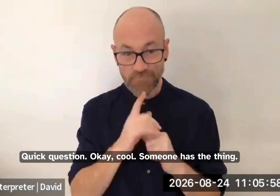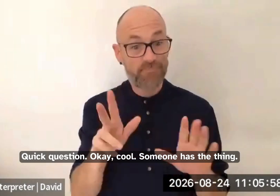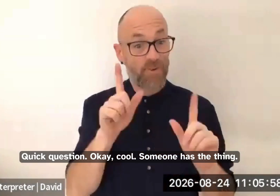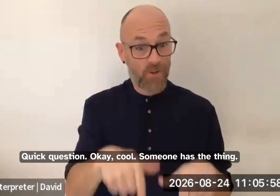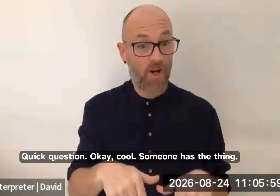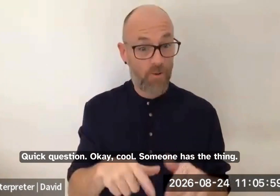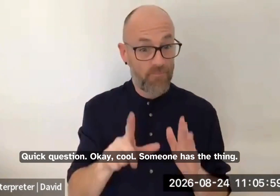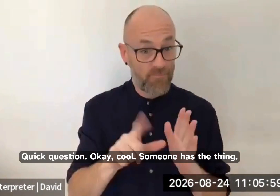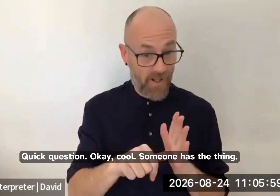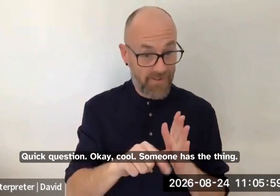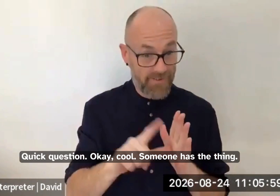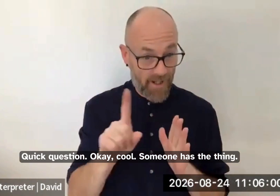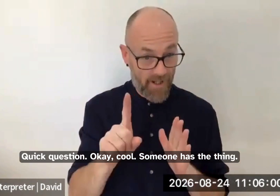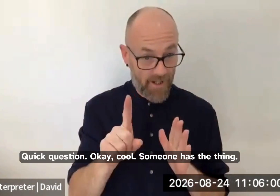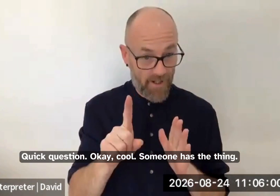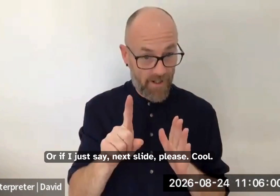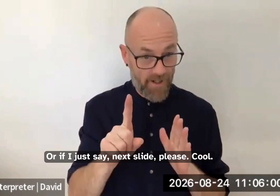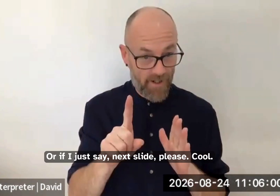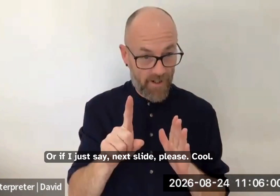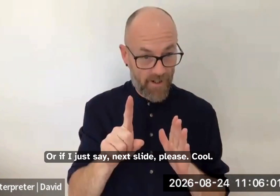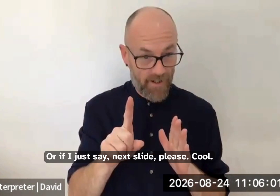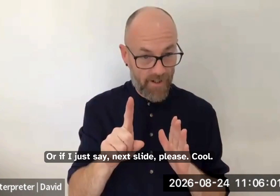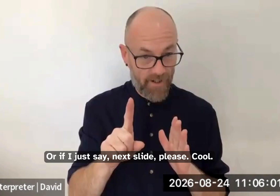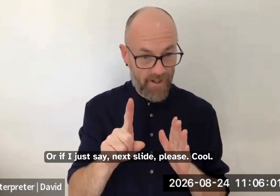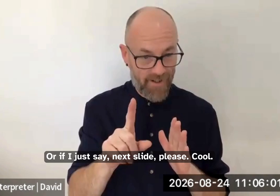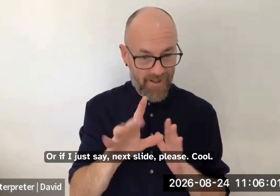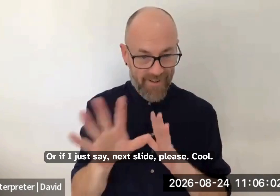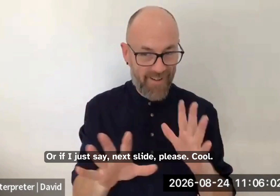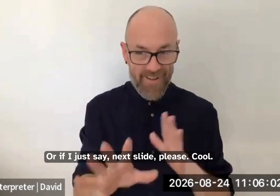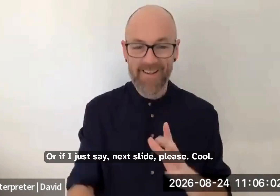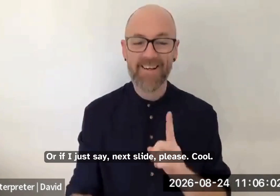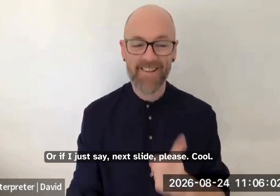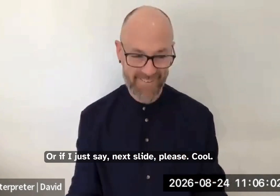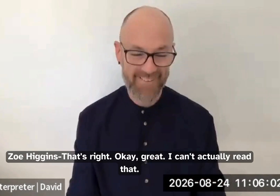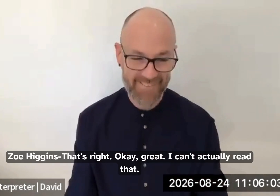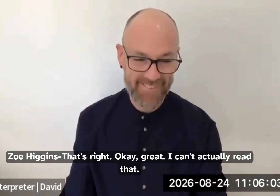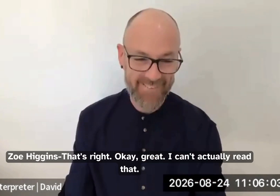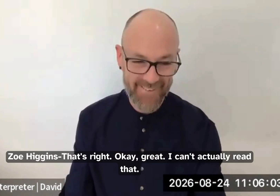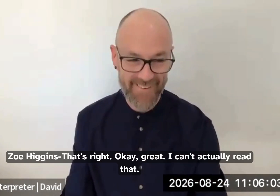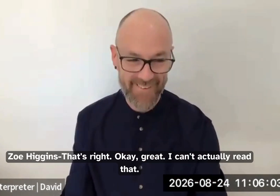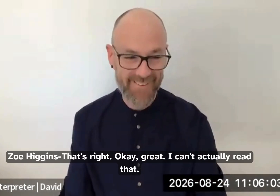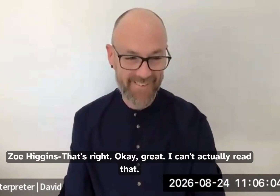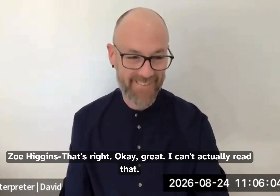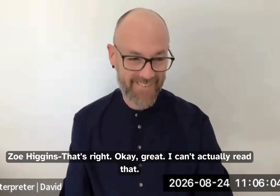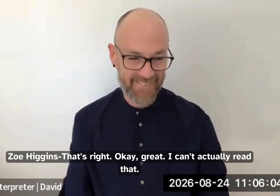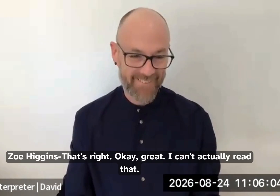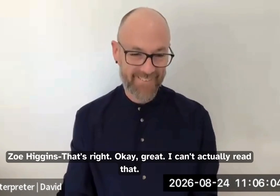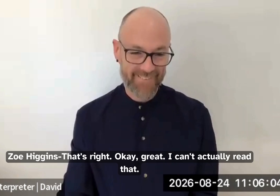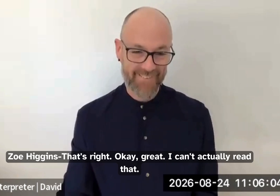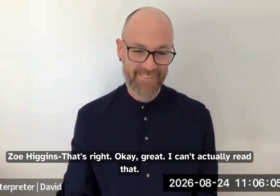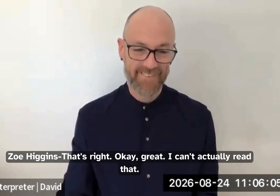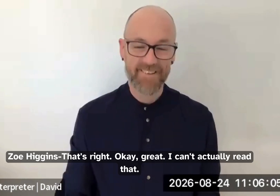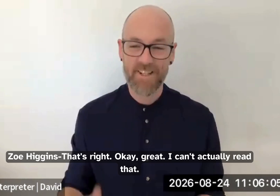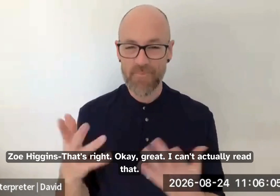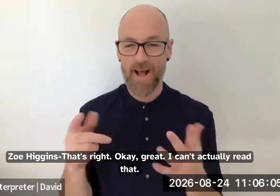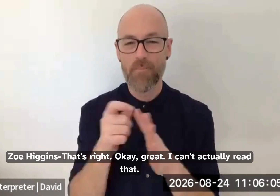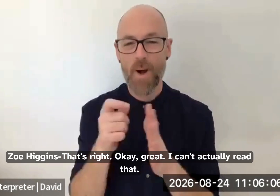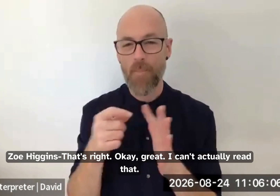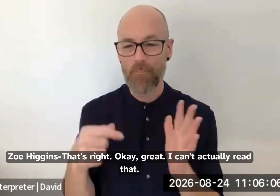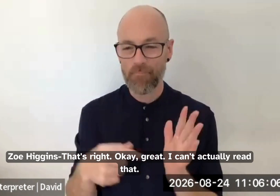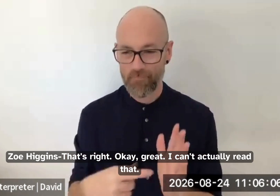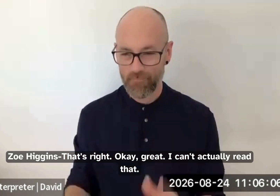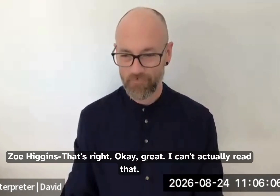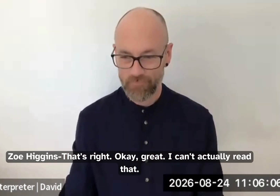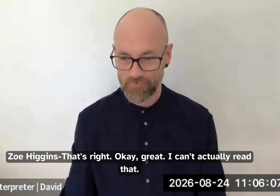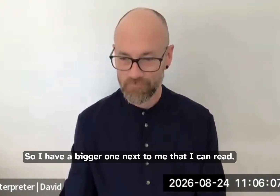Quick question. Okay, cool. Someone has the thing. Or I just say, next slide, please. Cool. That's right. Okay, great. I can't